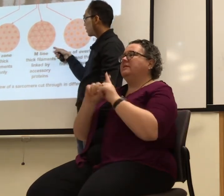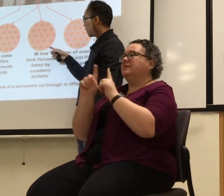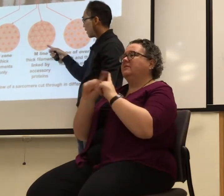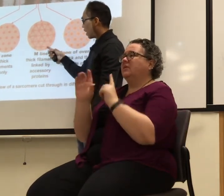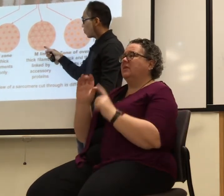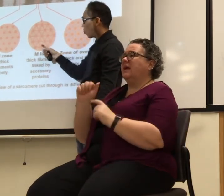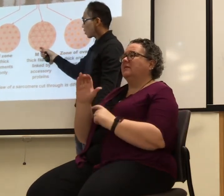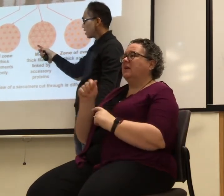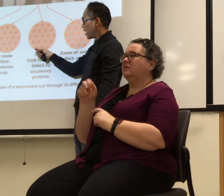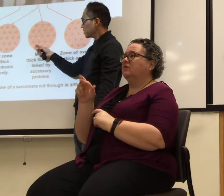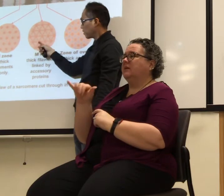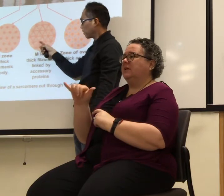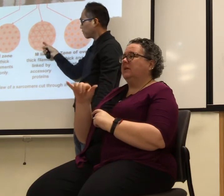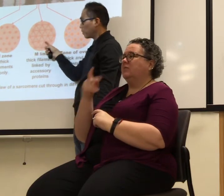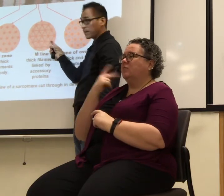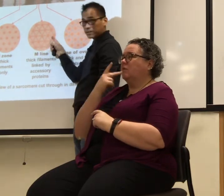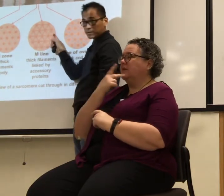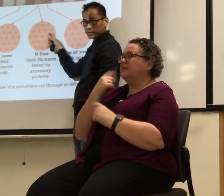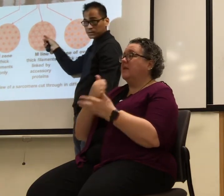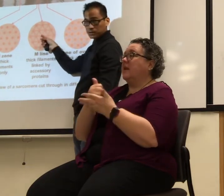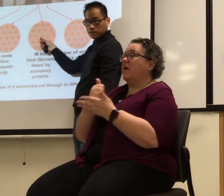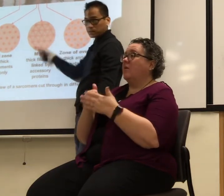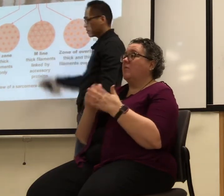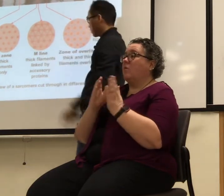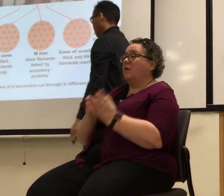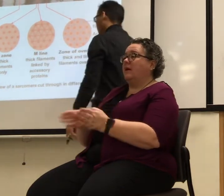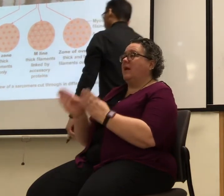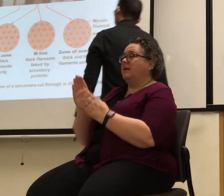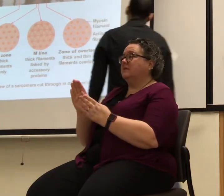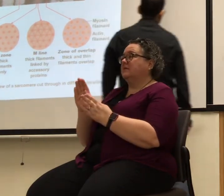interlinked that help organize the thick filaments.